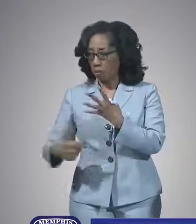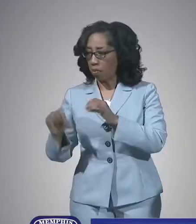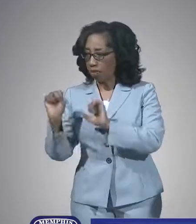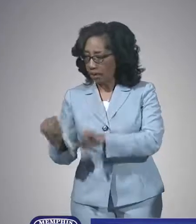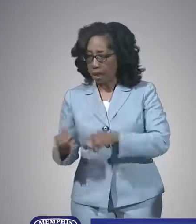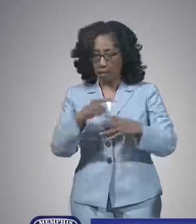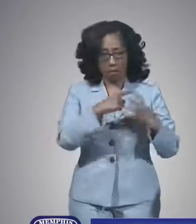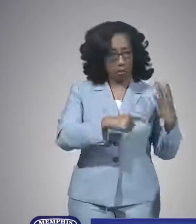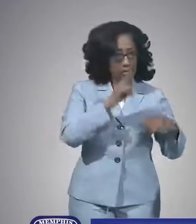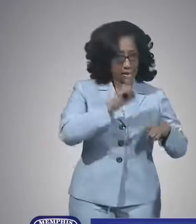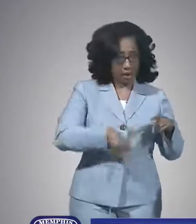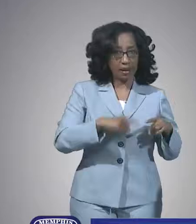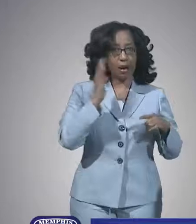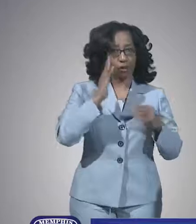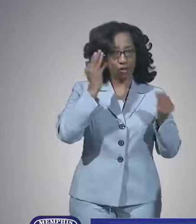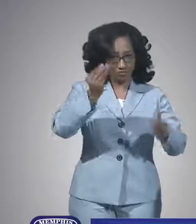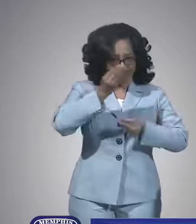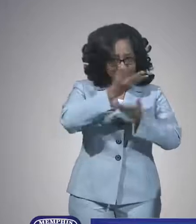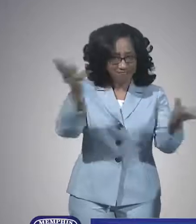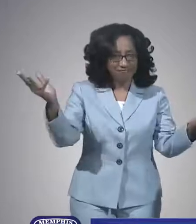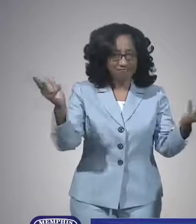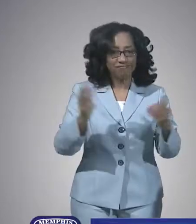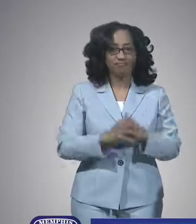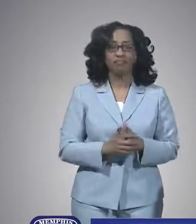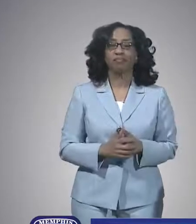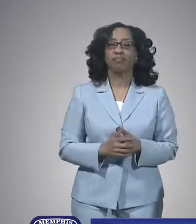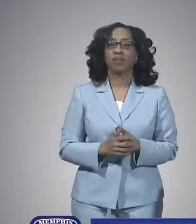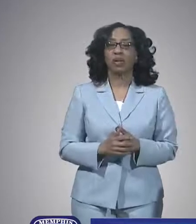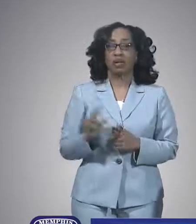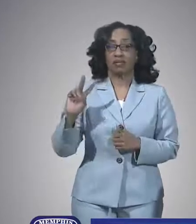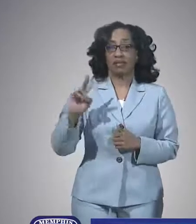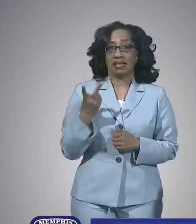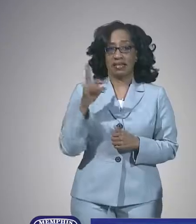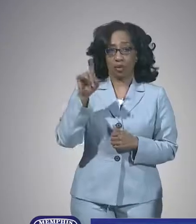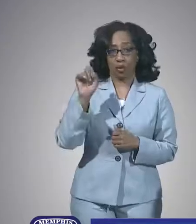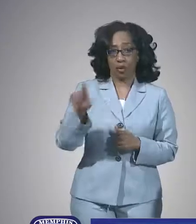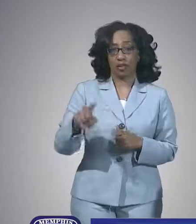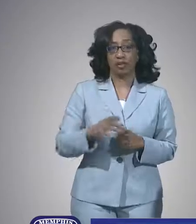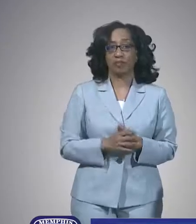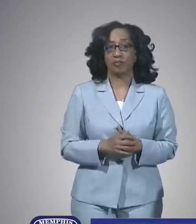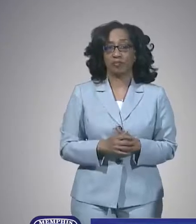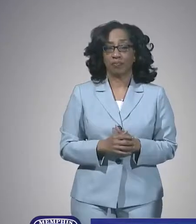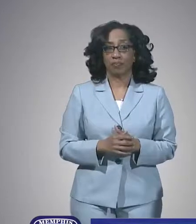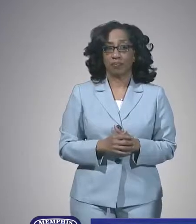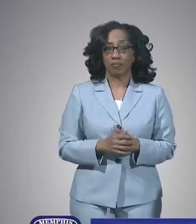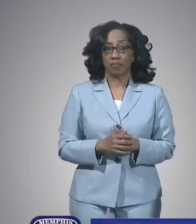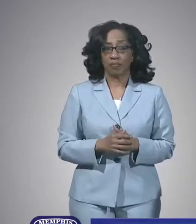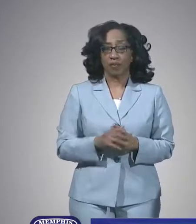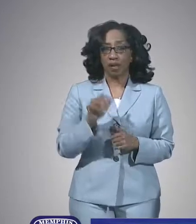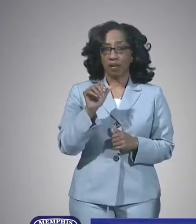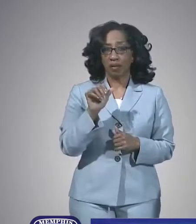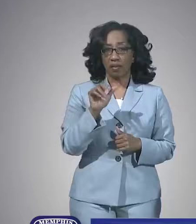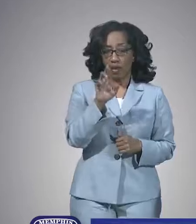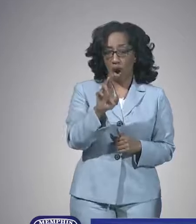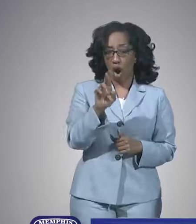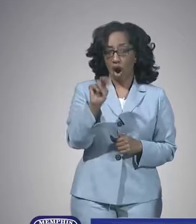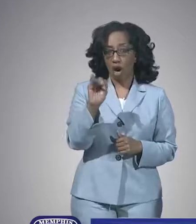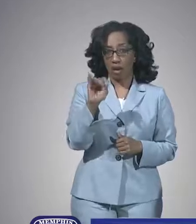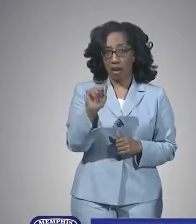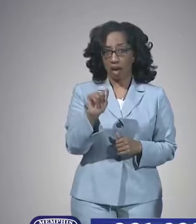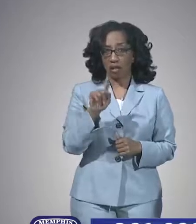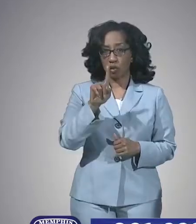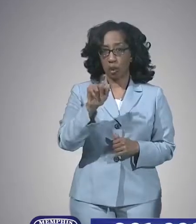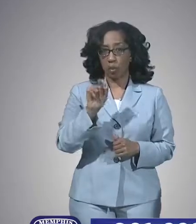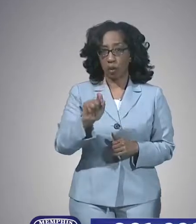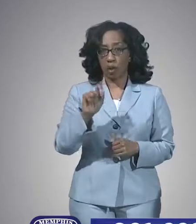it to this forum. To follow up, the R0 is 1.07, which would